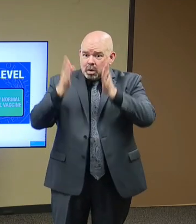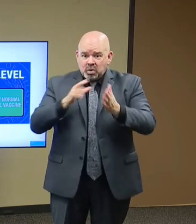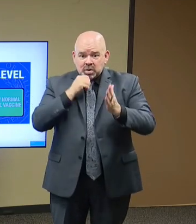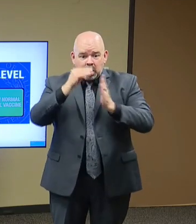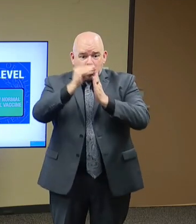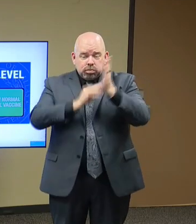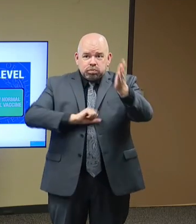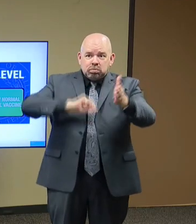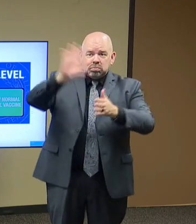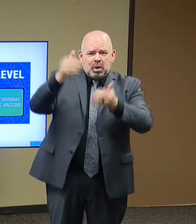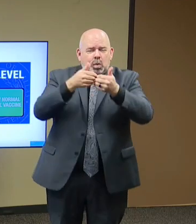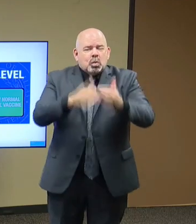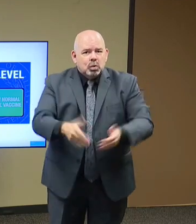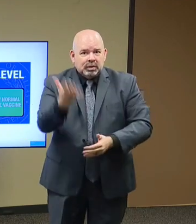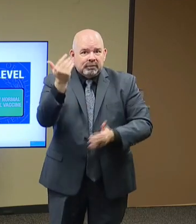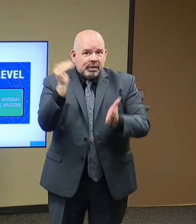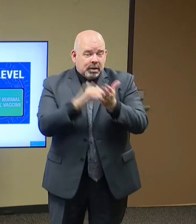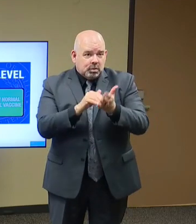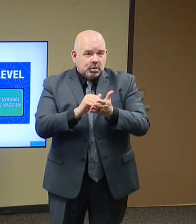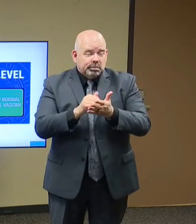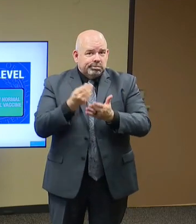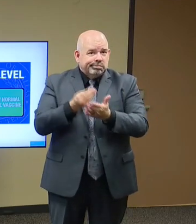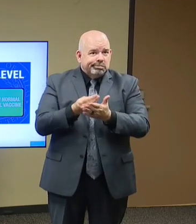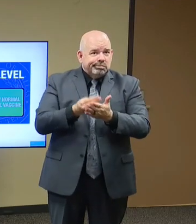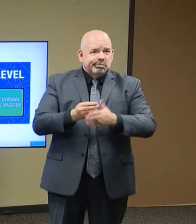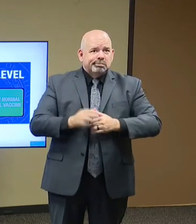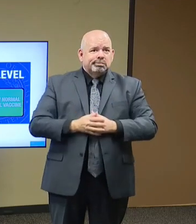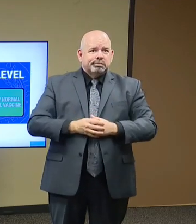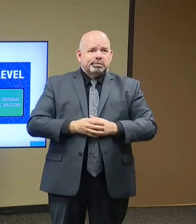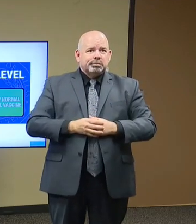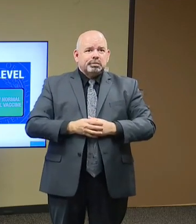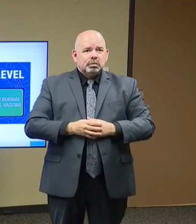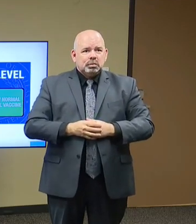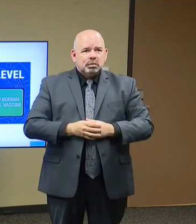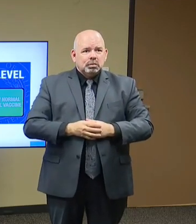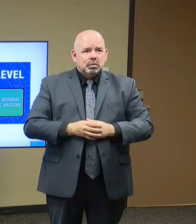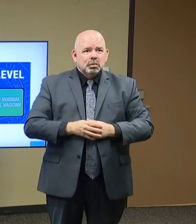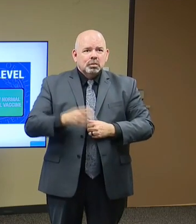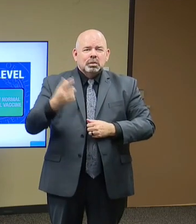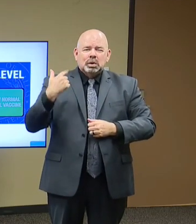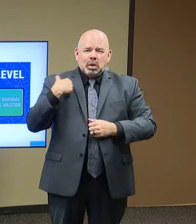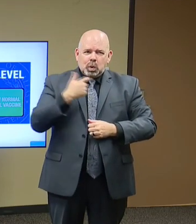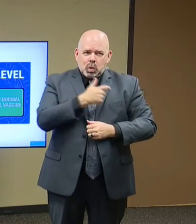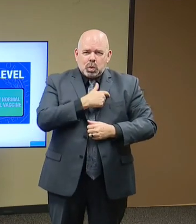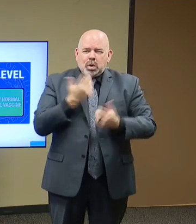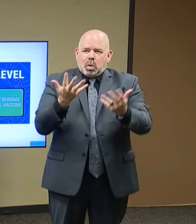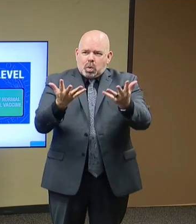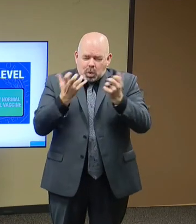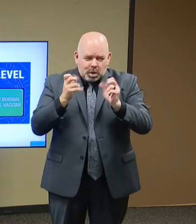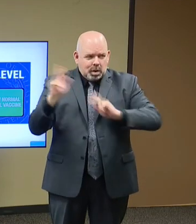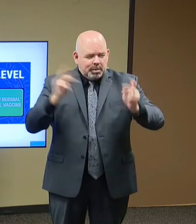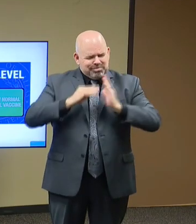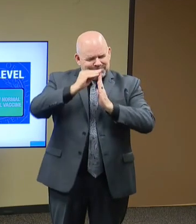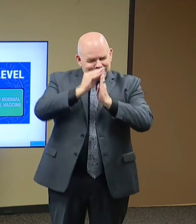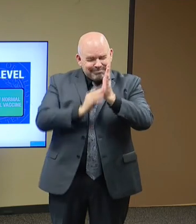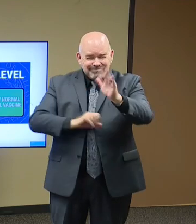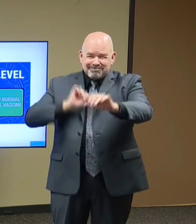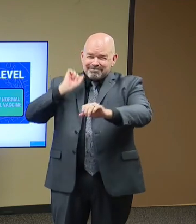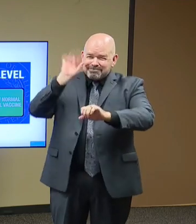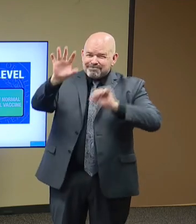schools for the next disaster response. We really, really need to know